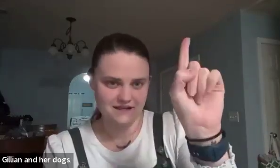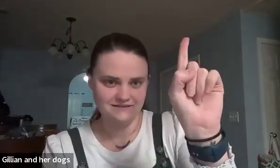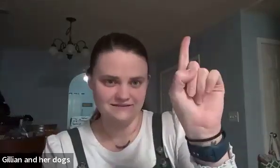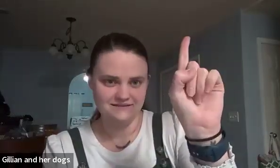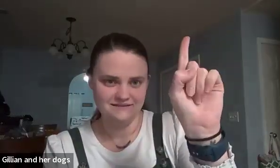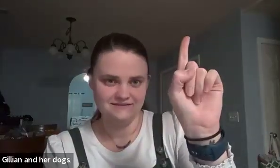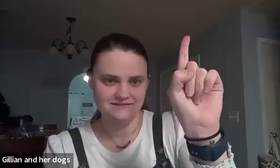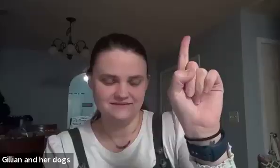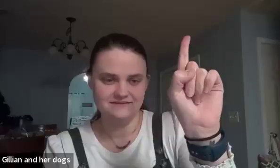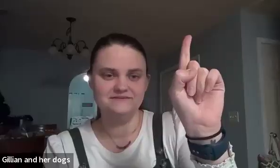1,